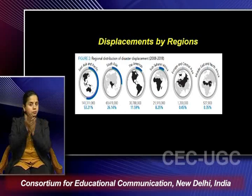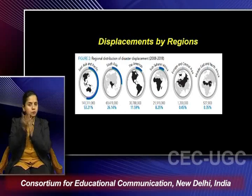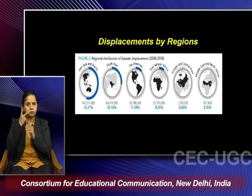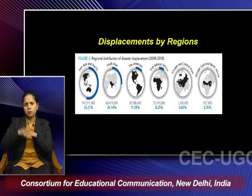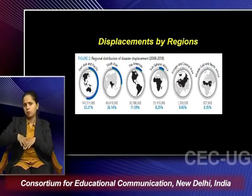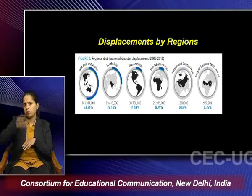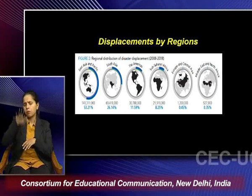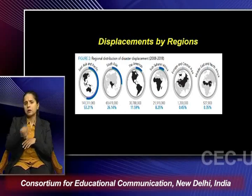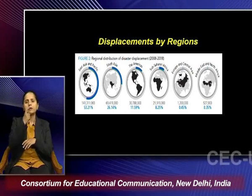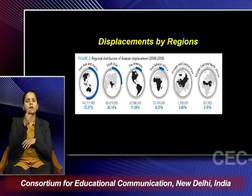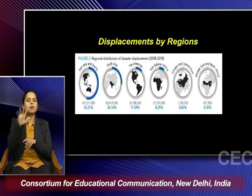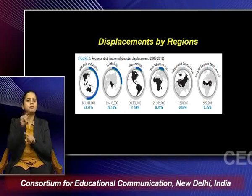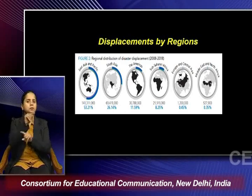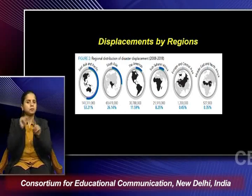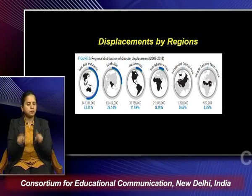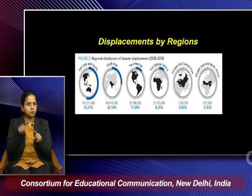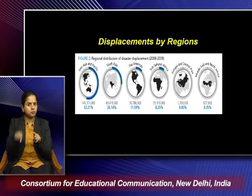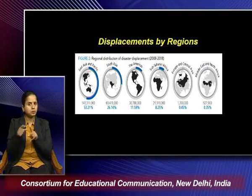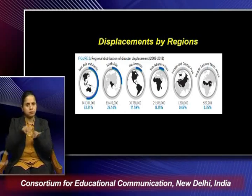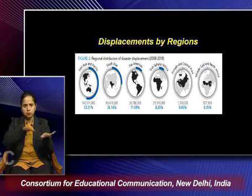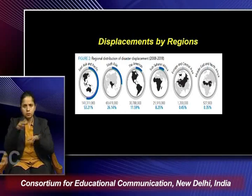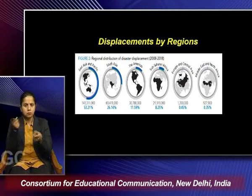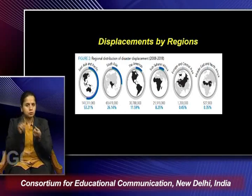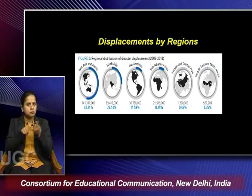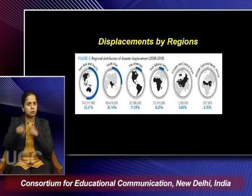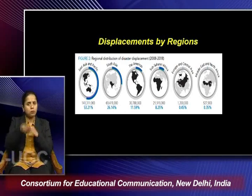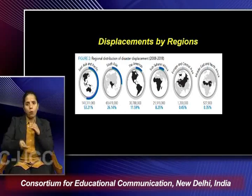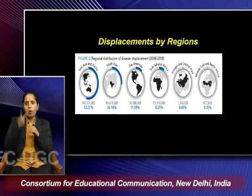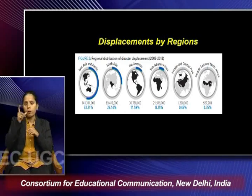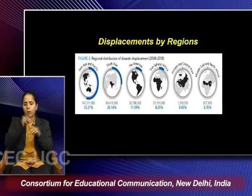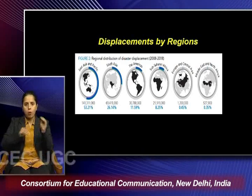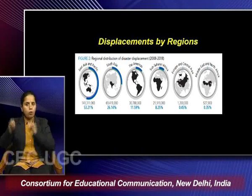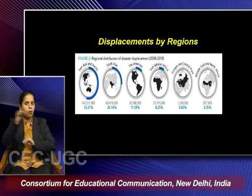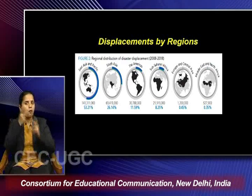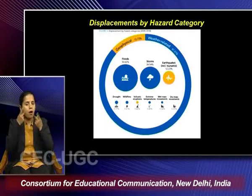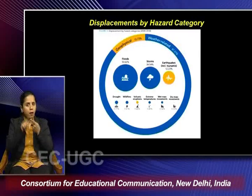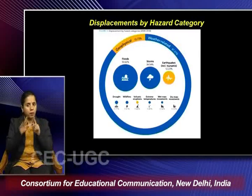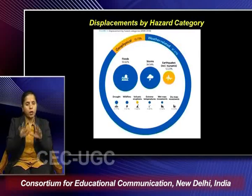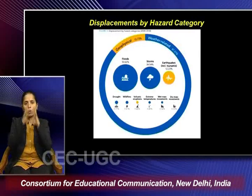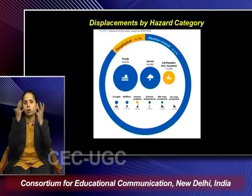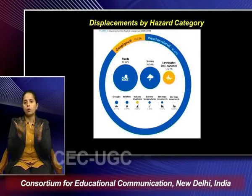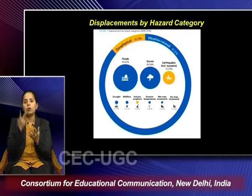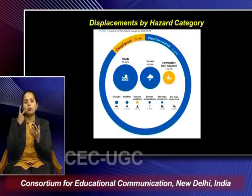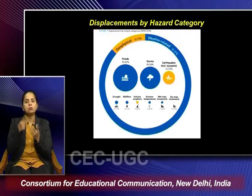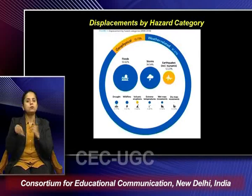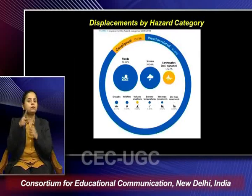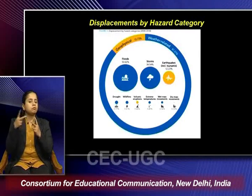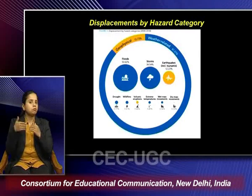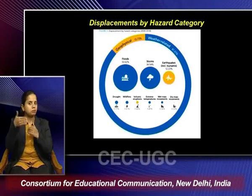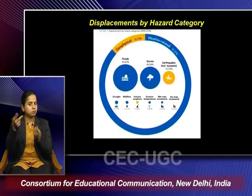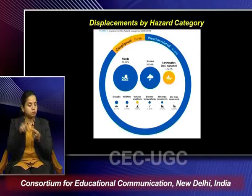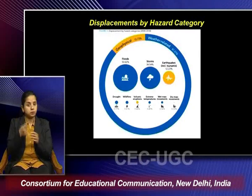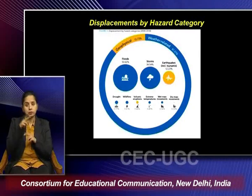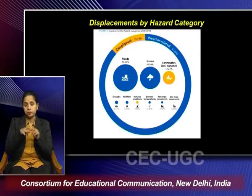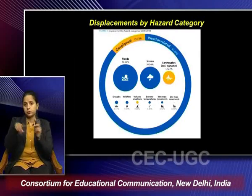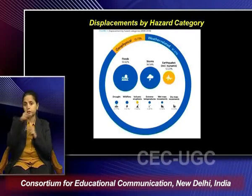than 75% of disasters induced displacement in the global world. So now if you